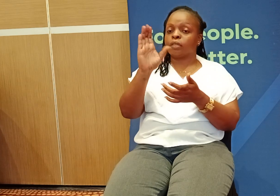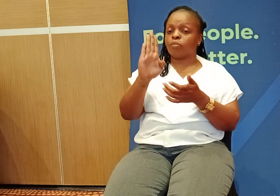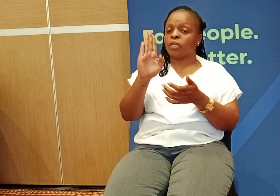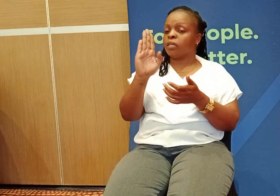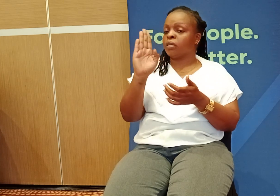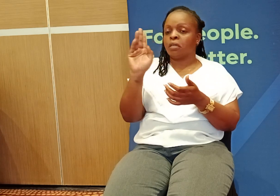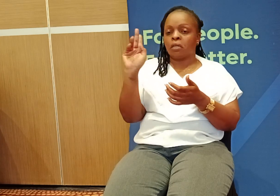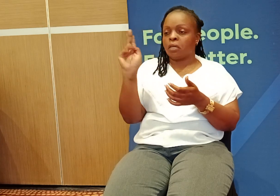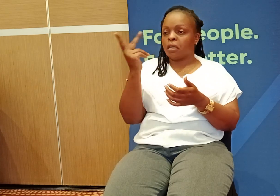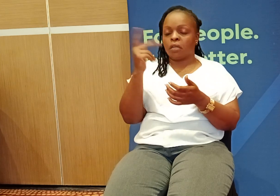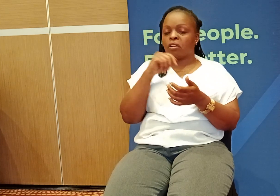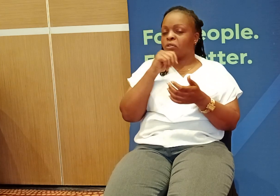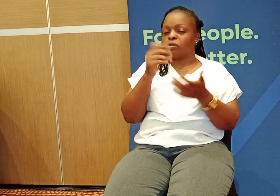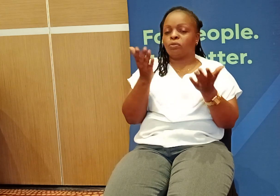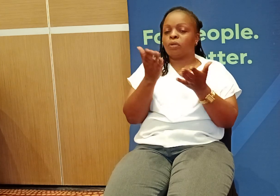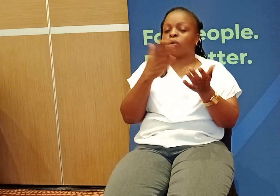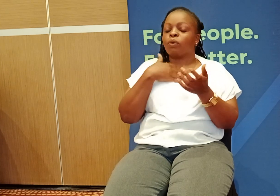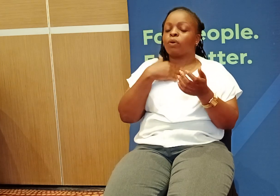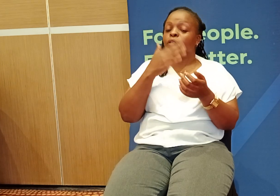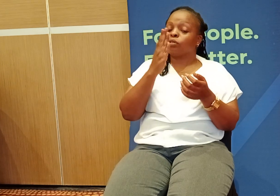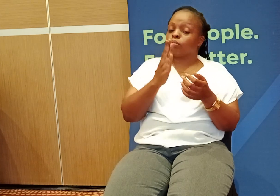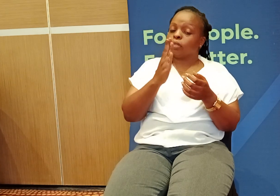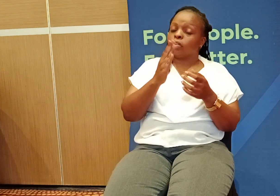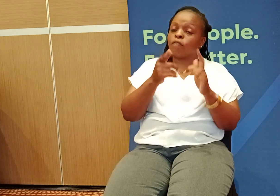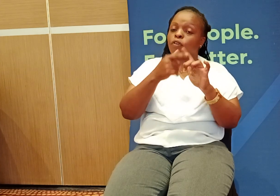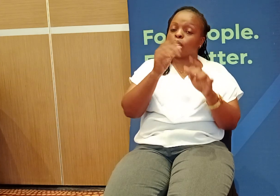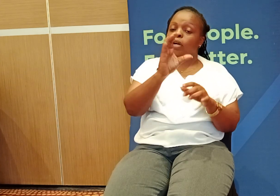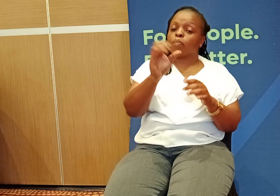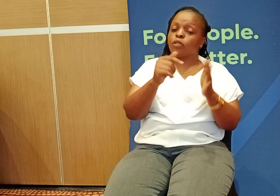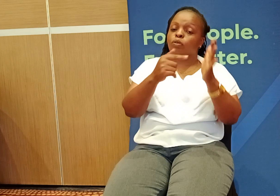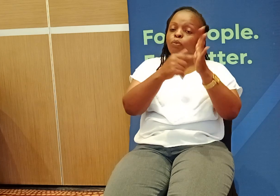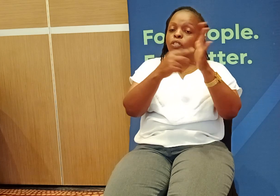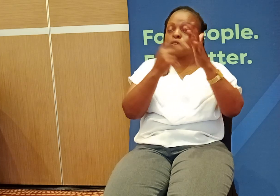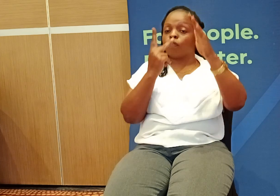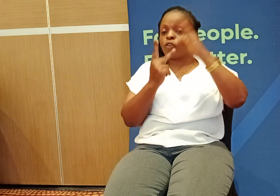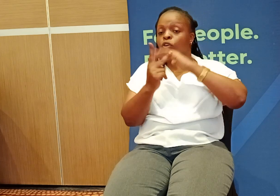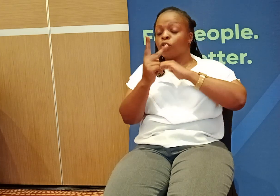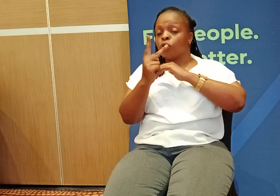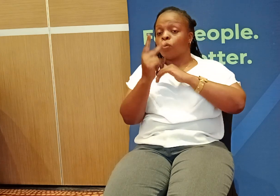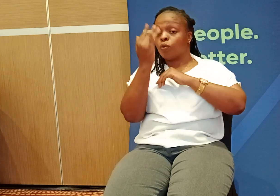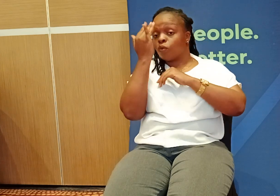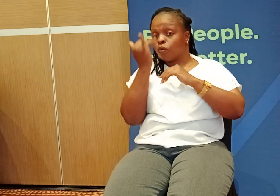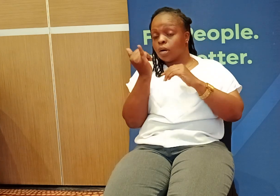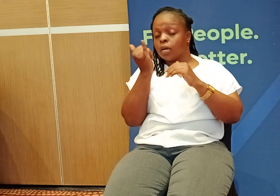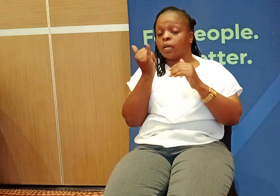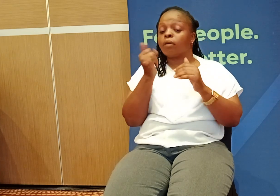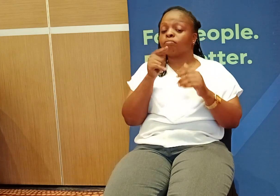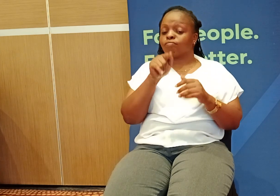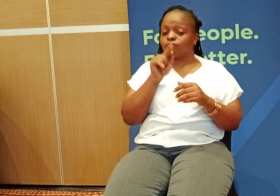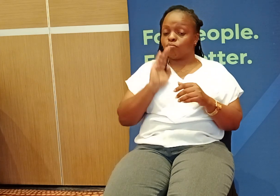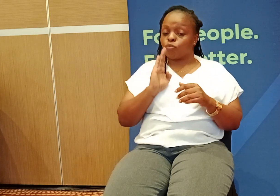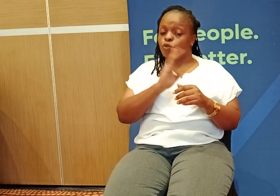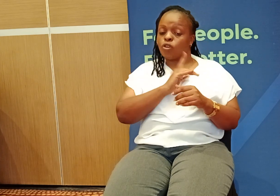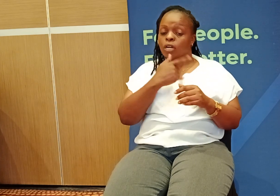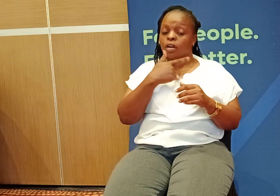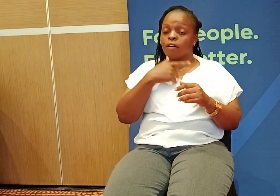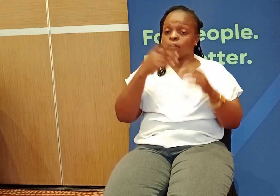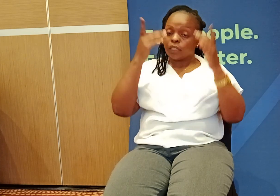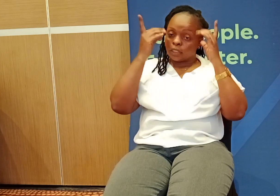would want it to be from a capital point of view, and it is for that reason that the board has decided we shall be holding